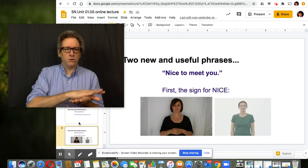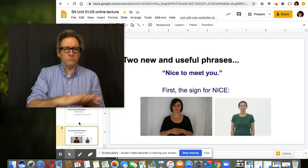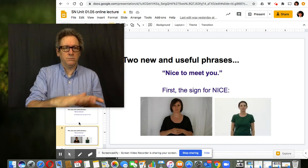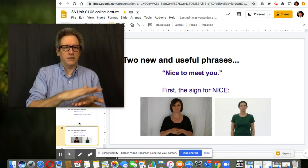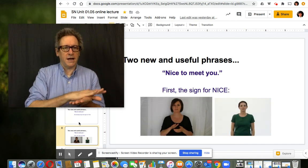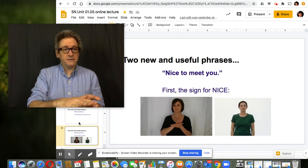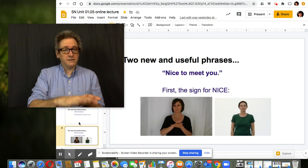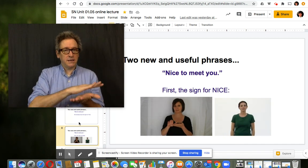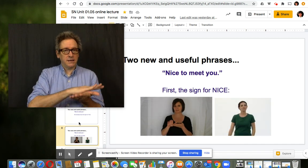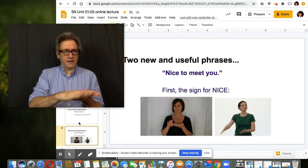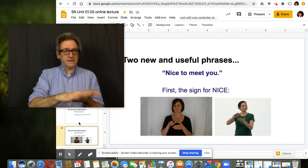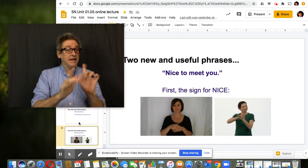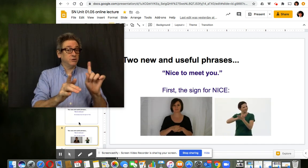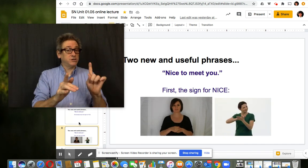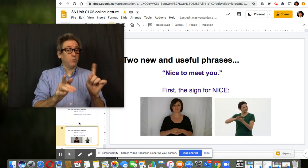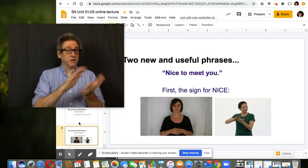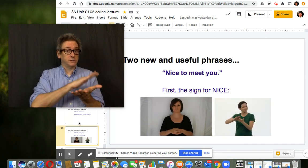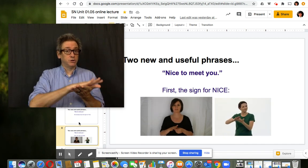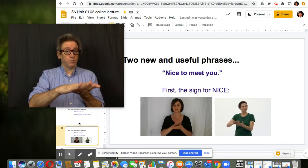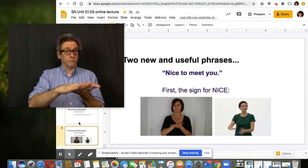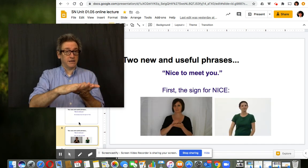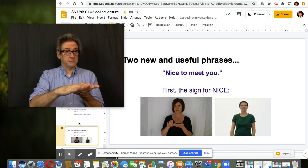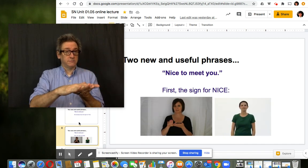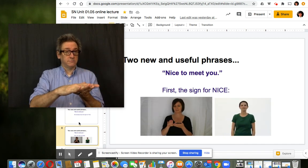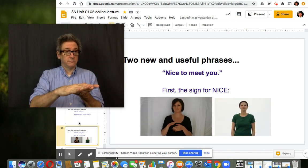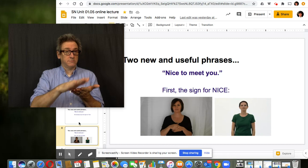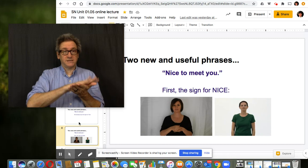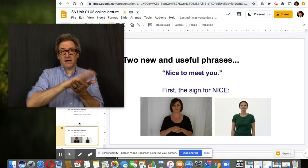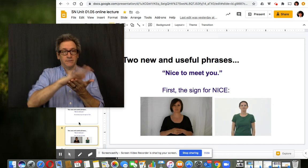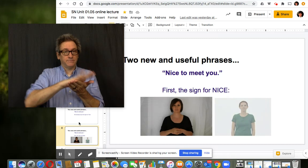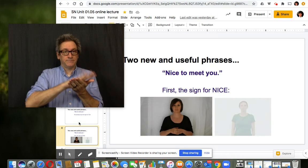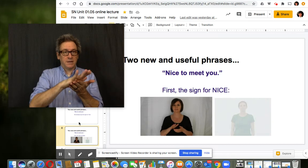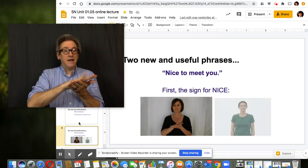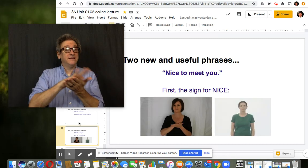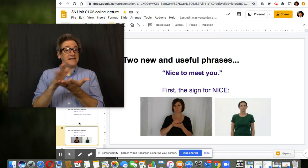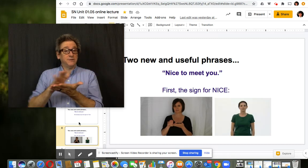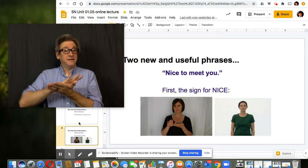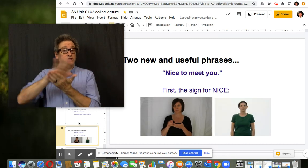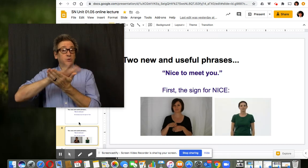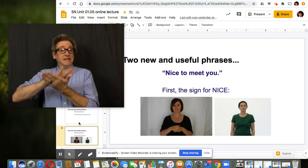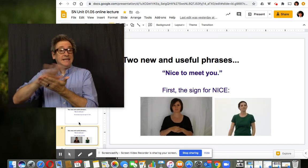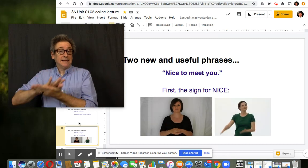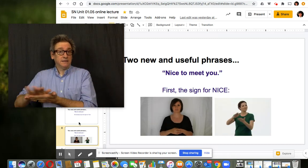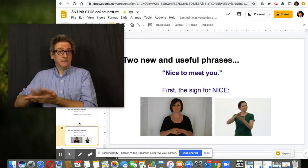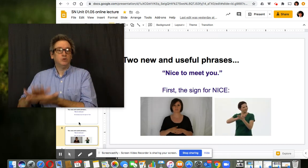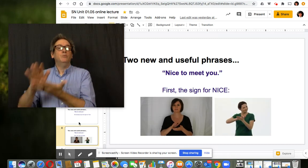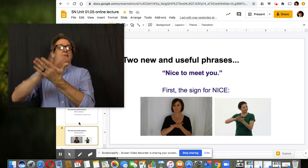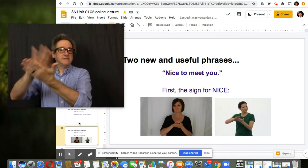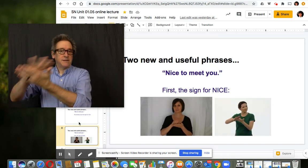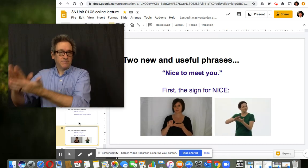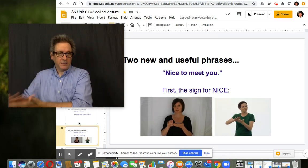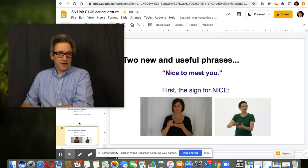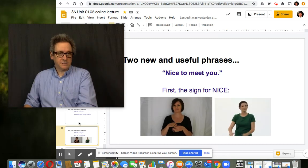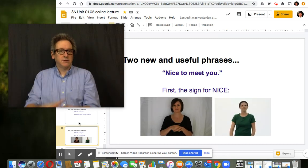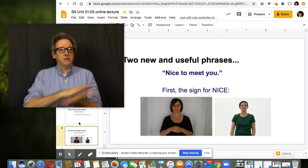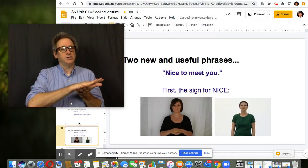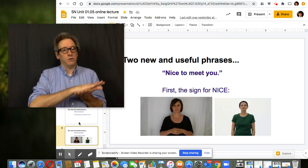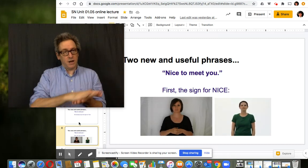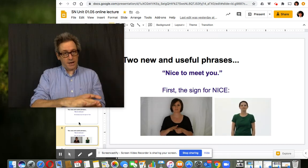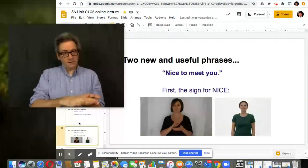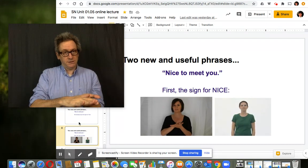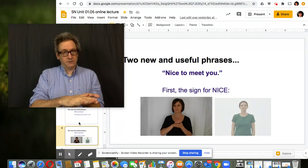So nice, nice. And you just do it once. Nice. It's not, this actually means to clean, to make something nice.